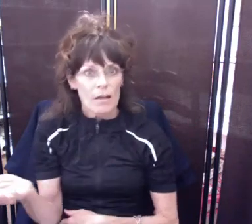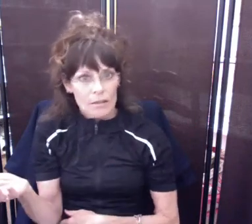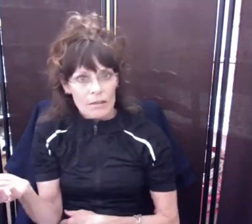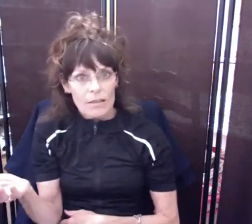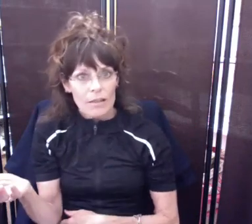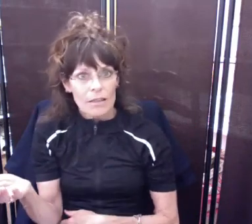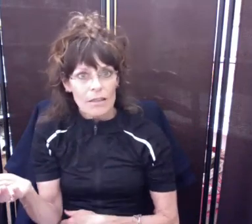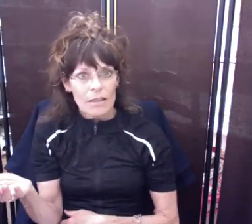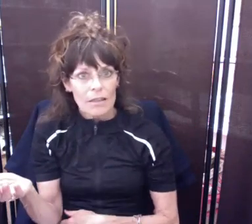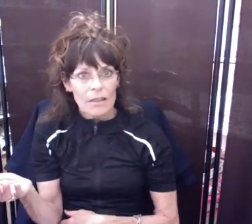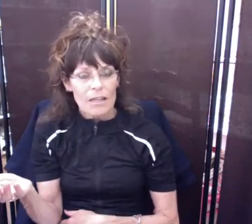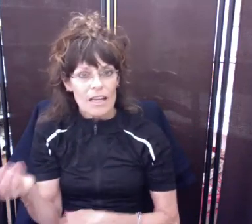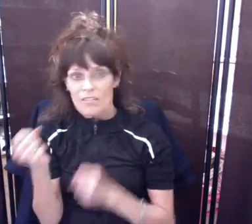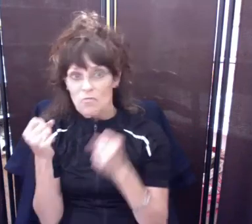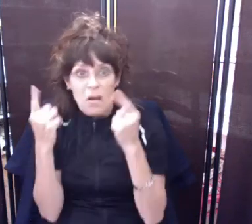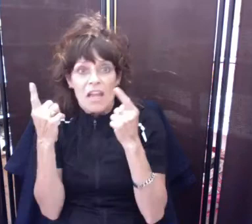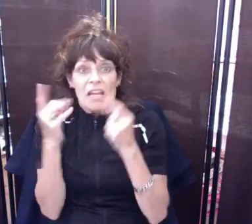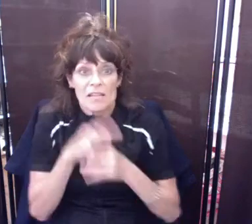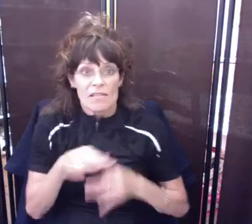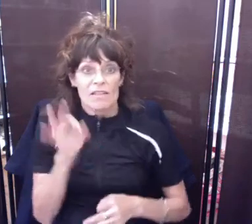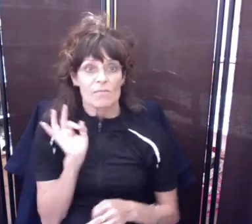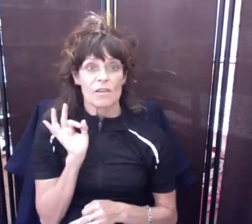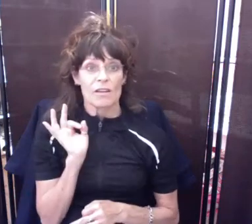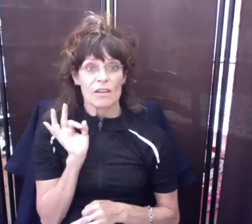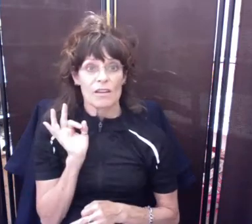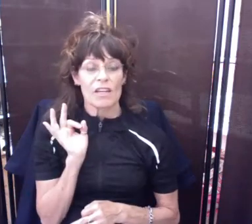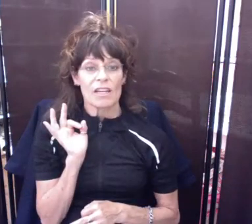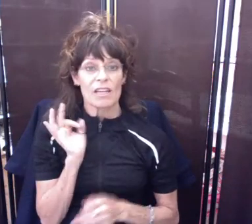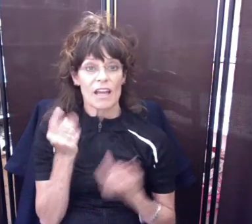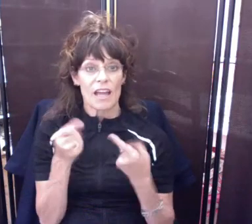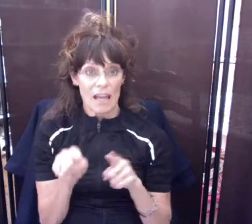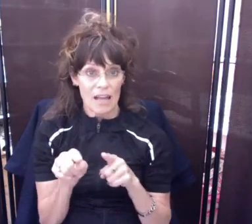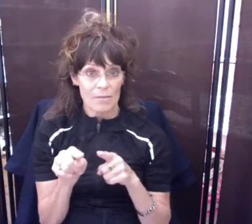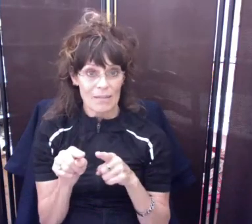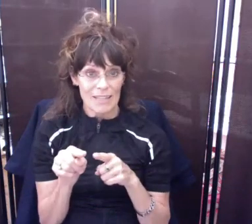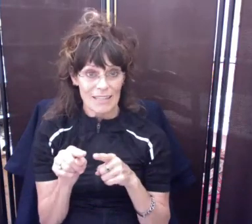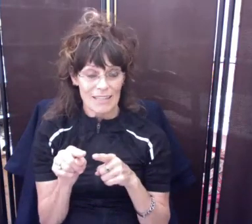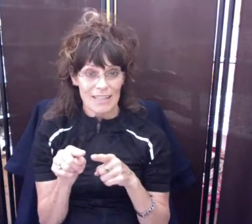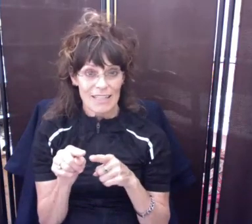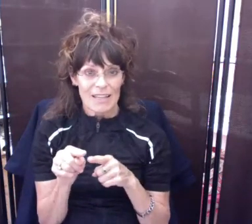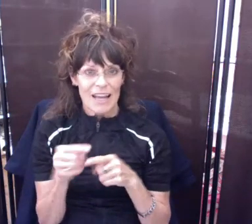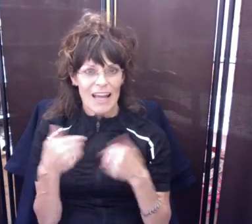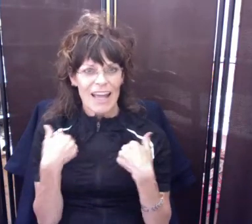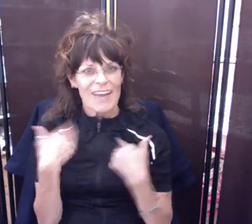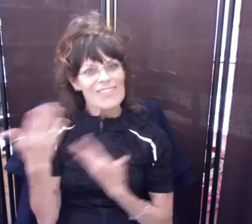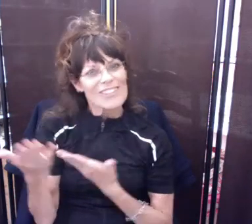this awakened spirit has brought about with me is it's created a service ethic in my